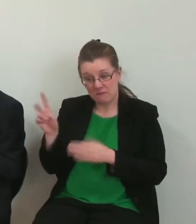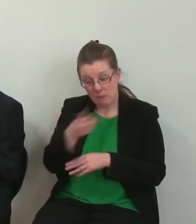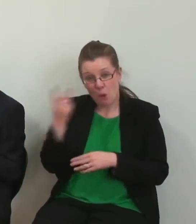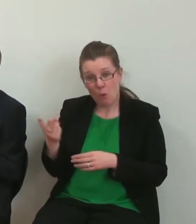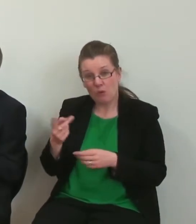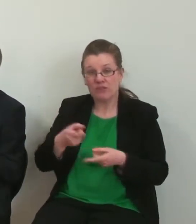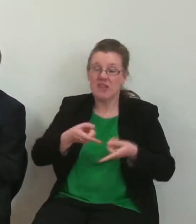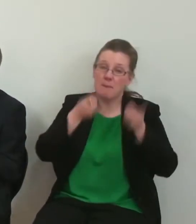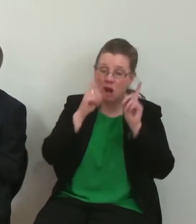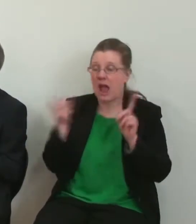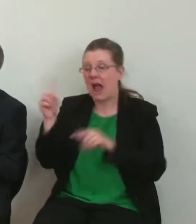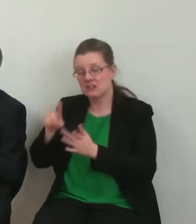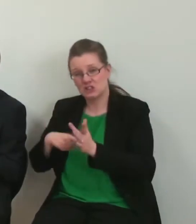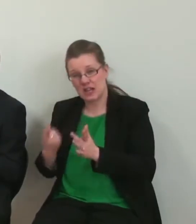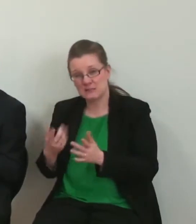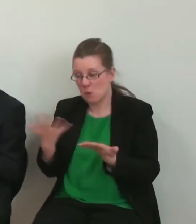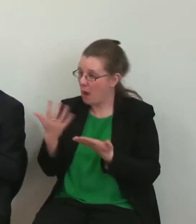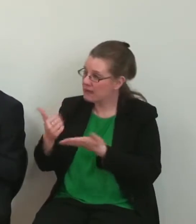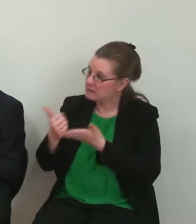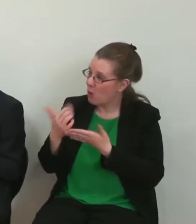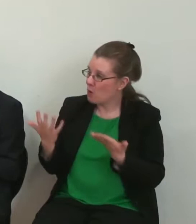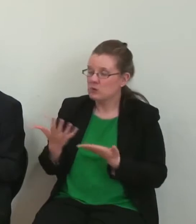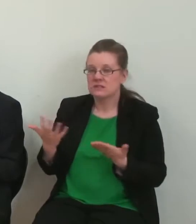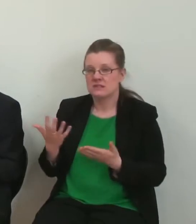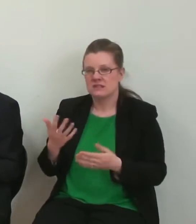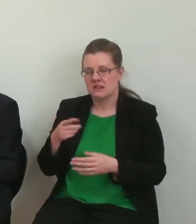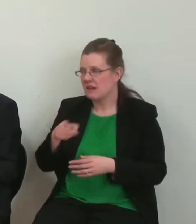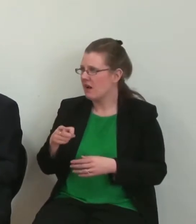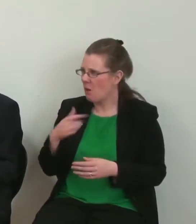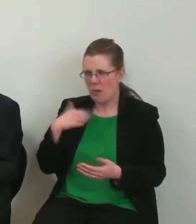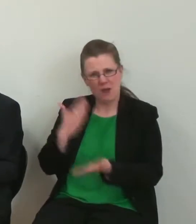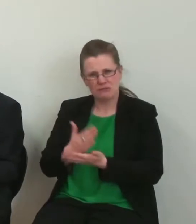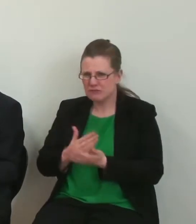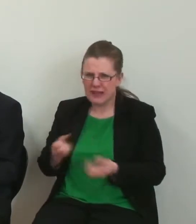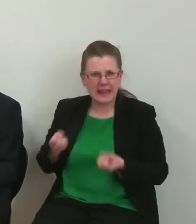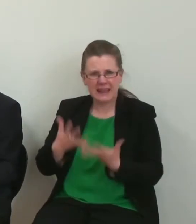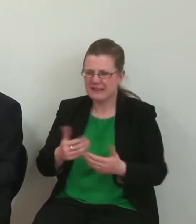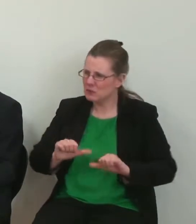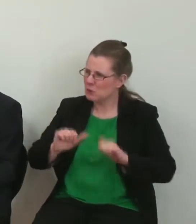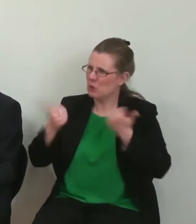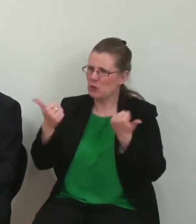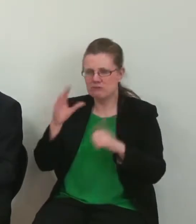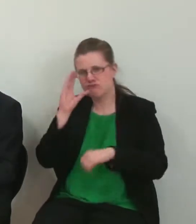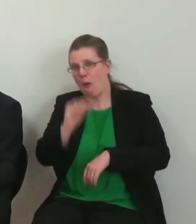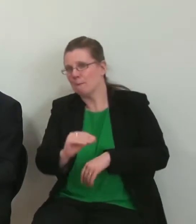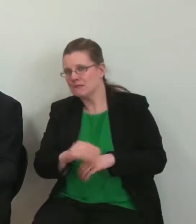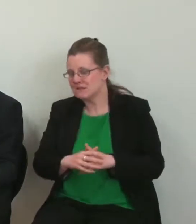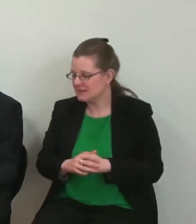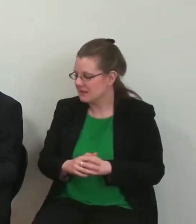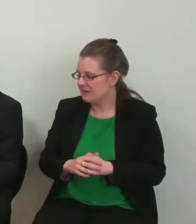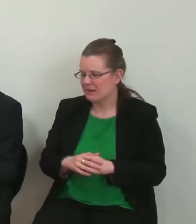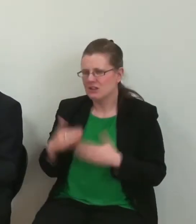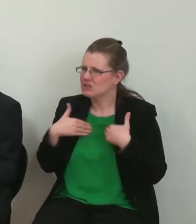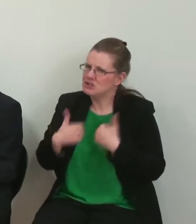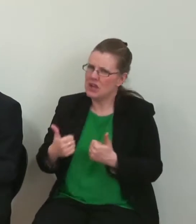Okay. Yeah. And you have a final one, don't you? We're Yes. really giving you lots of Lots good of tips prompts here. here this afternoon. It's very